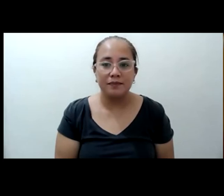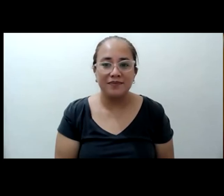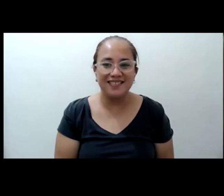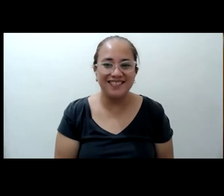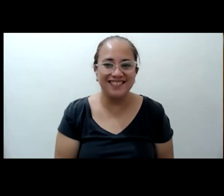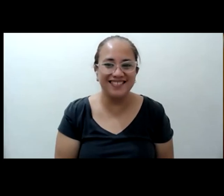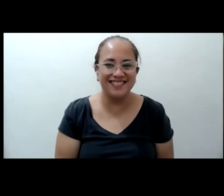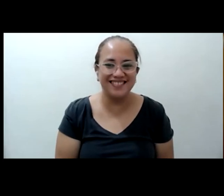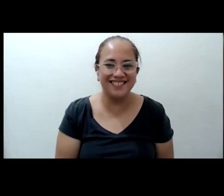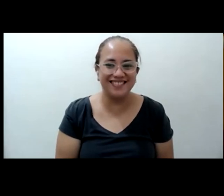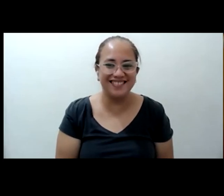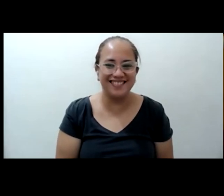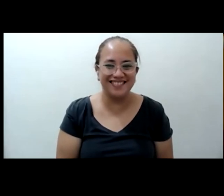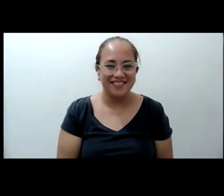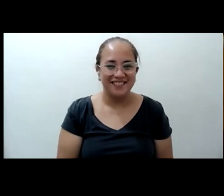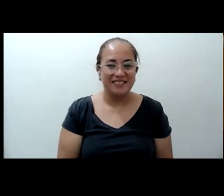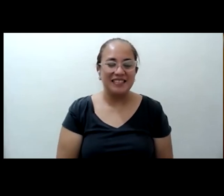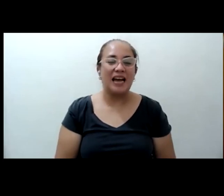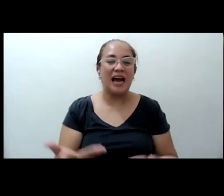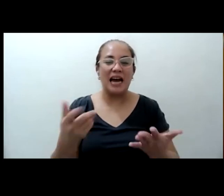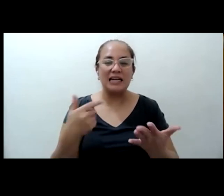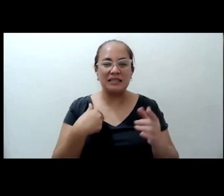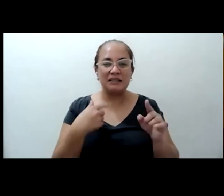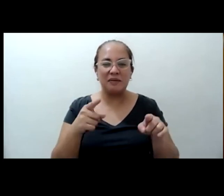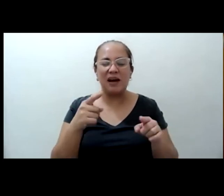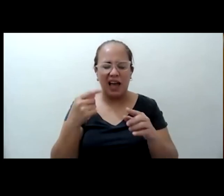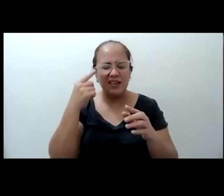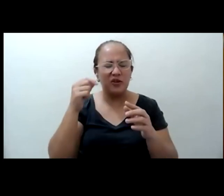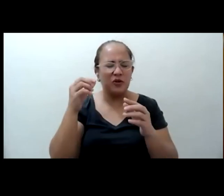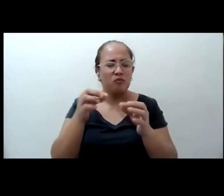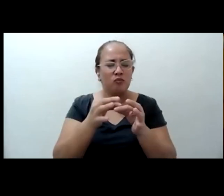Okay, so that's going to take quite a bit of argument on that.